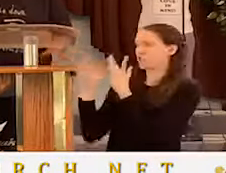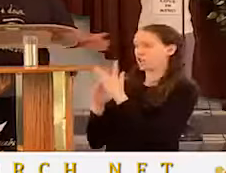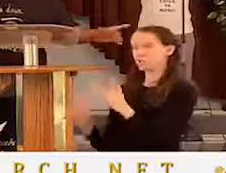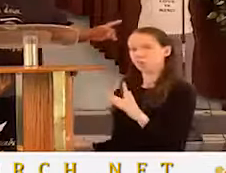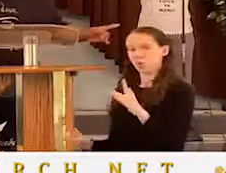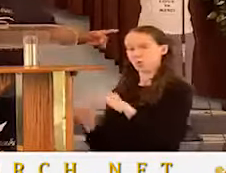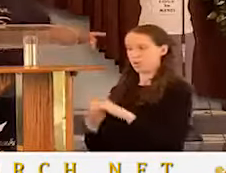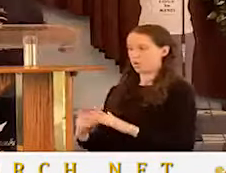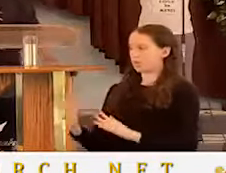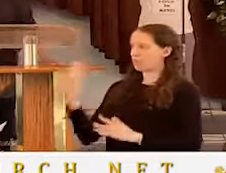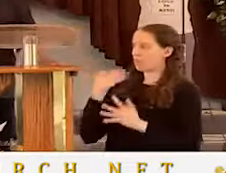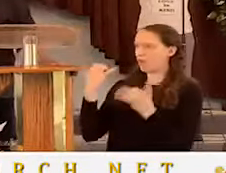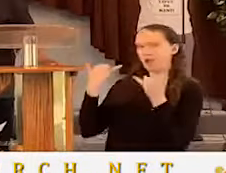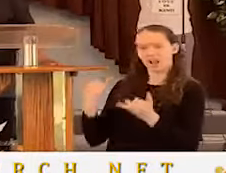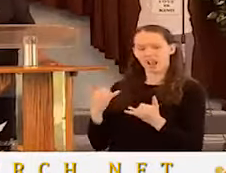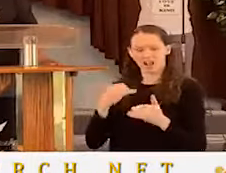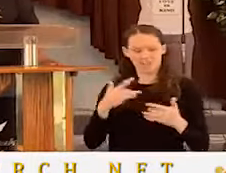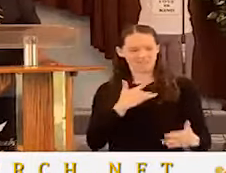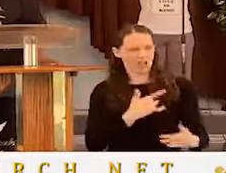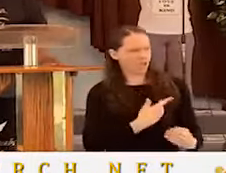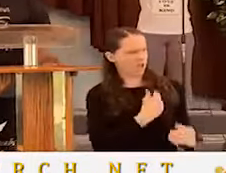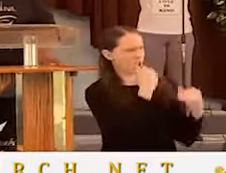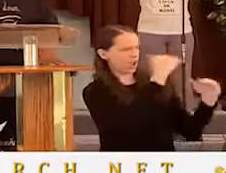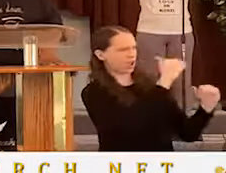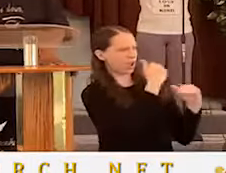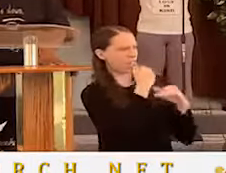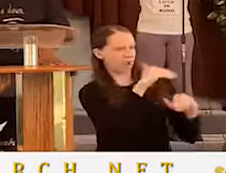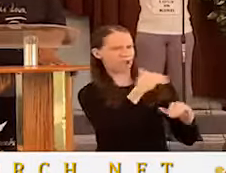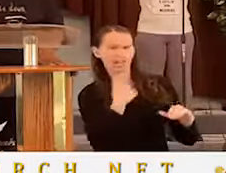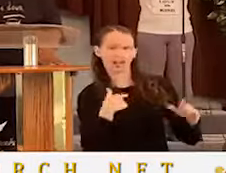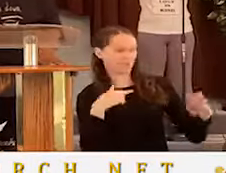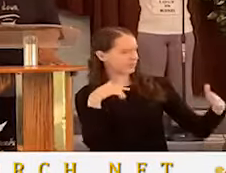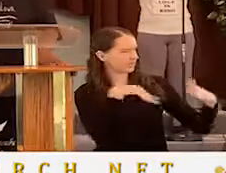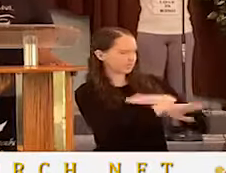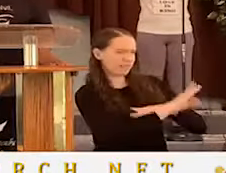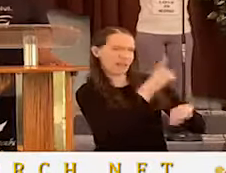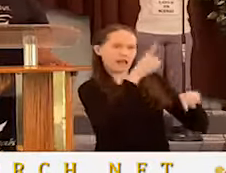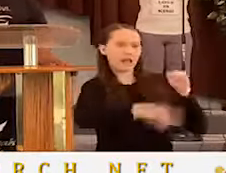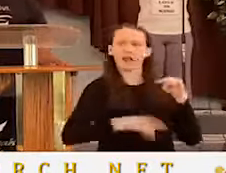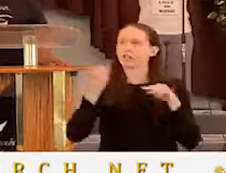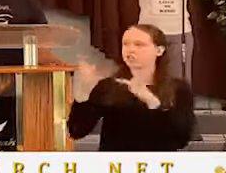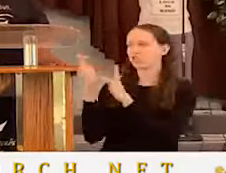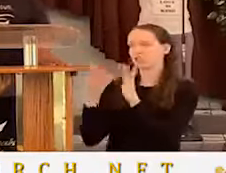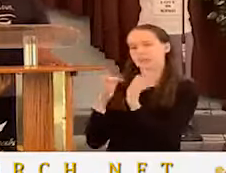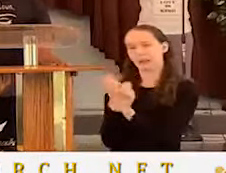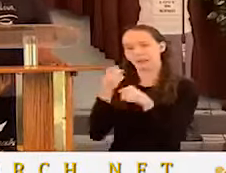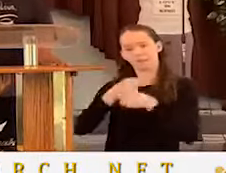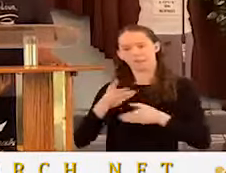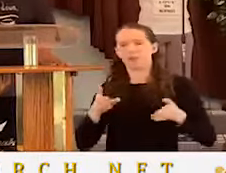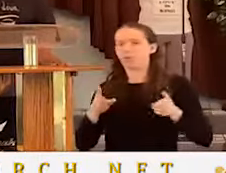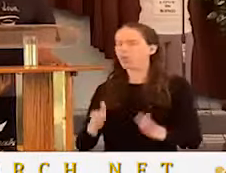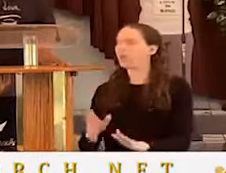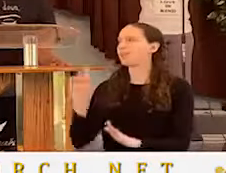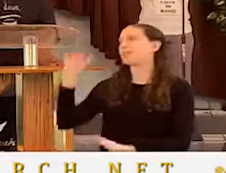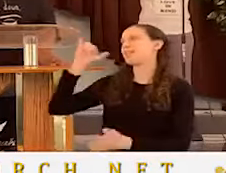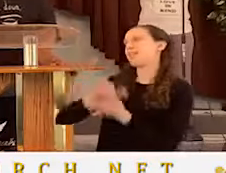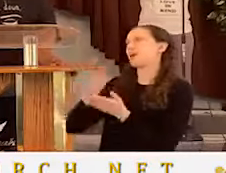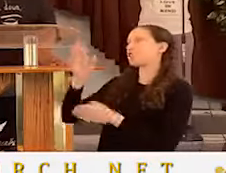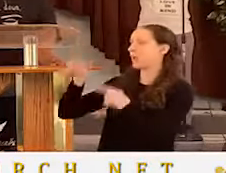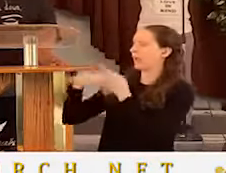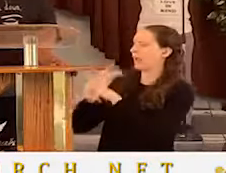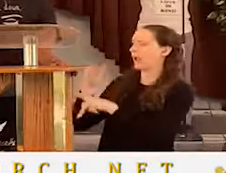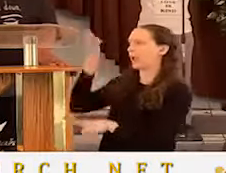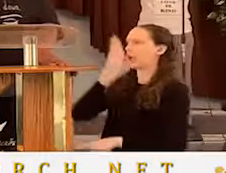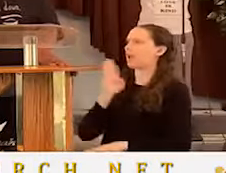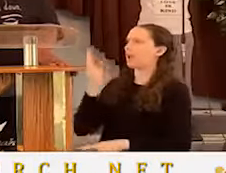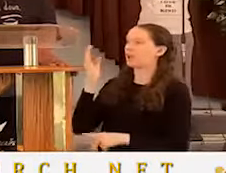us to make a way out of no way, Father God. Oh God, we thank you for being just that kind of God. That God that